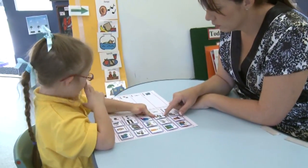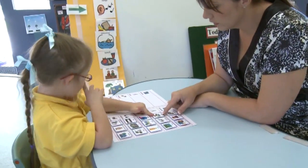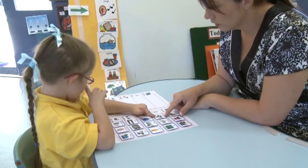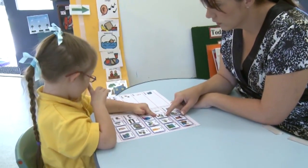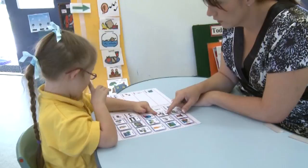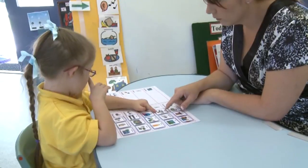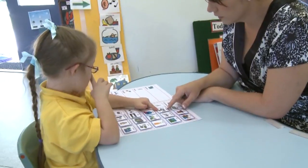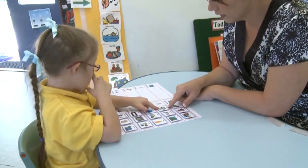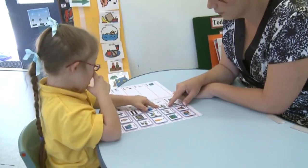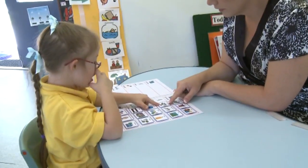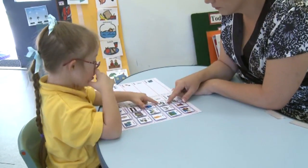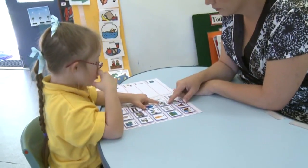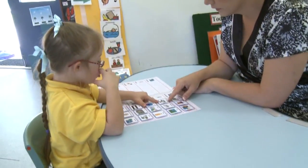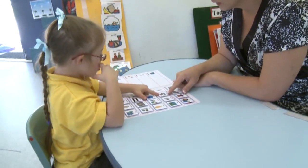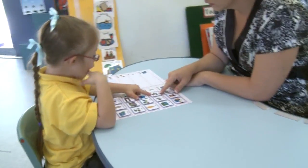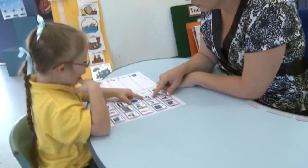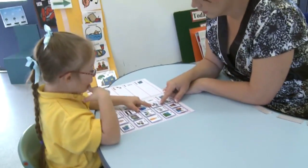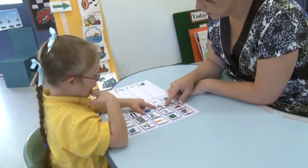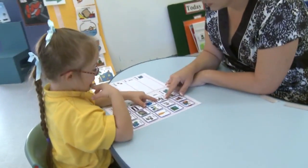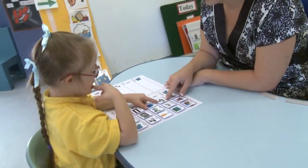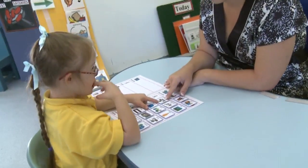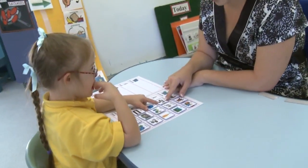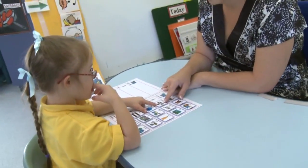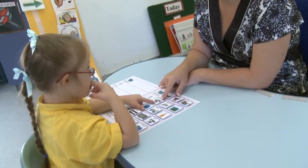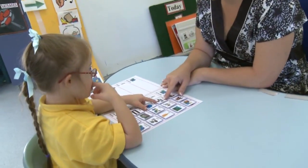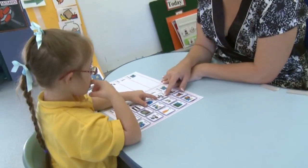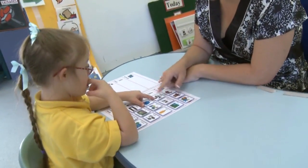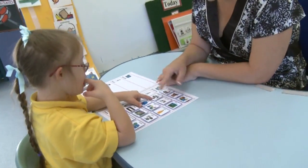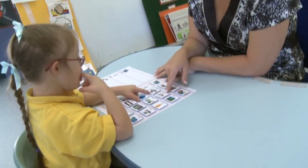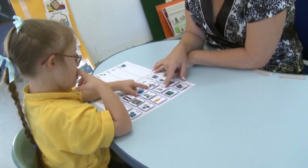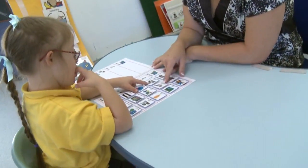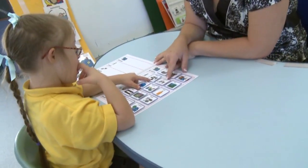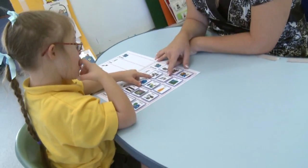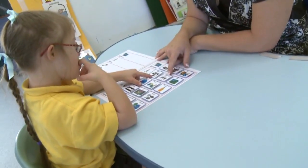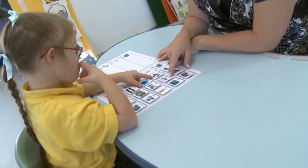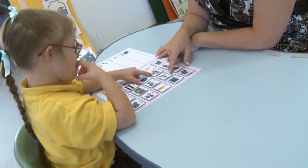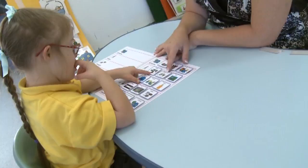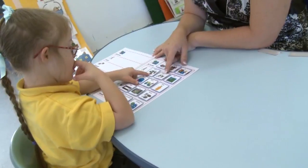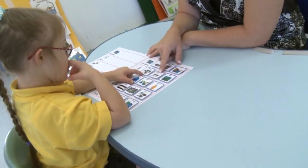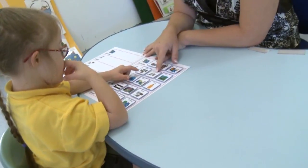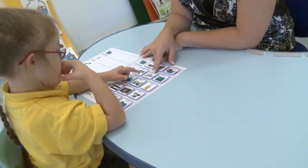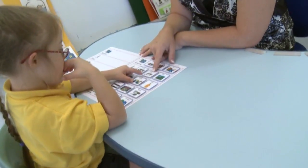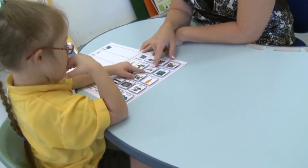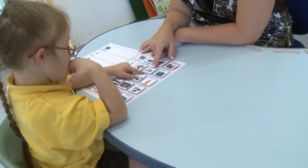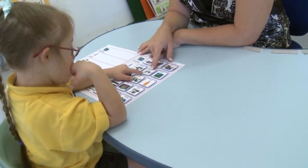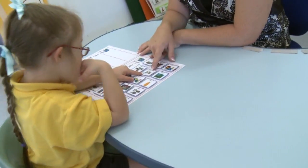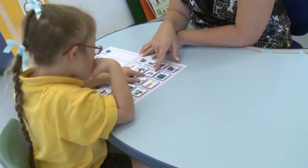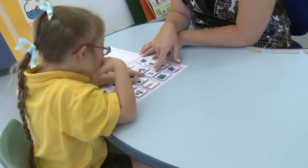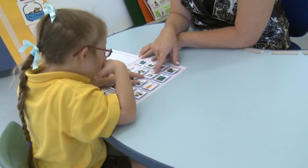experiences, what she did last night or over the weekend, a trip, a party, etc., to encourage her to talk about these.